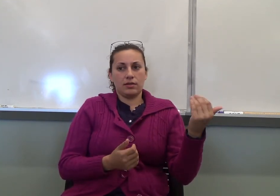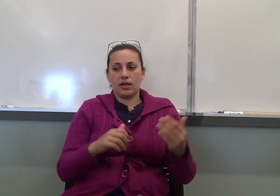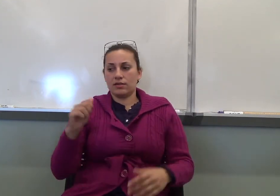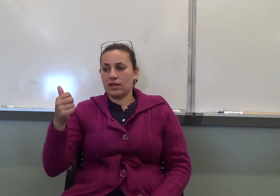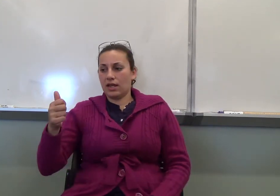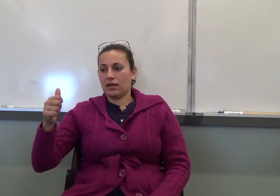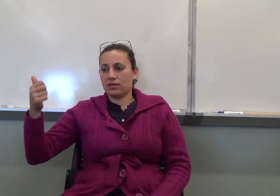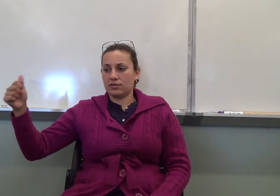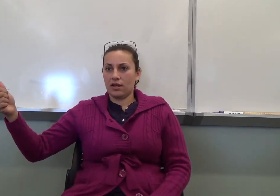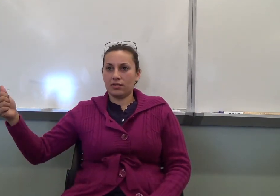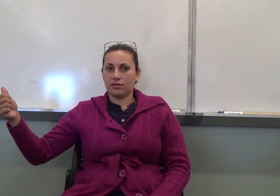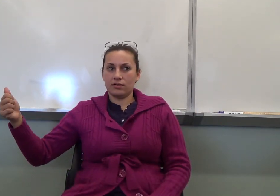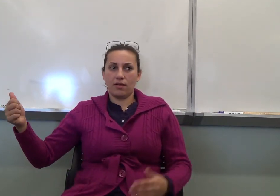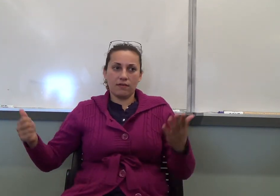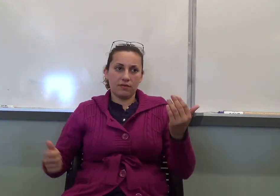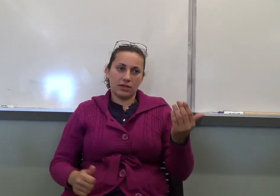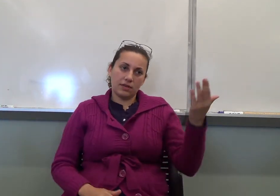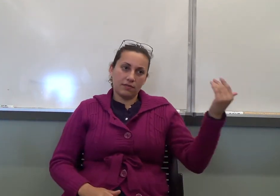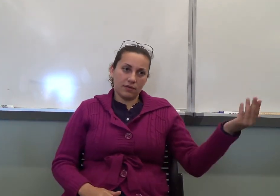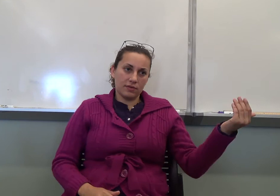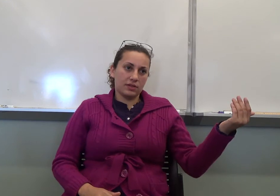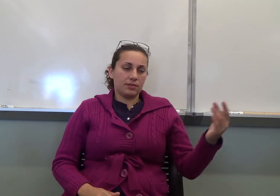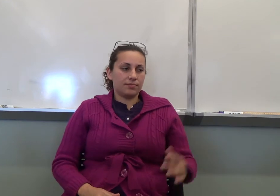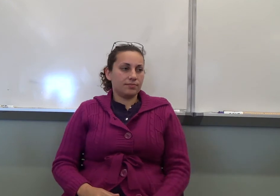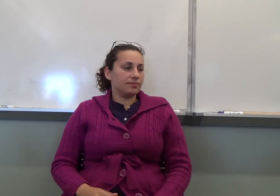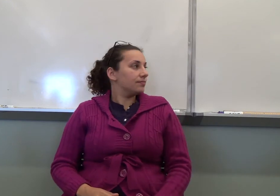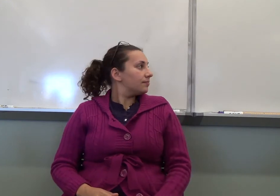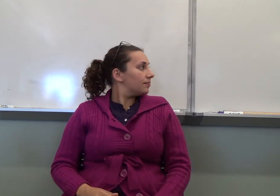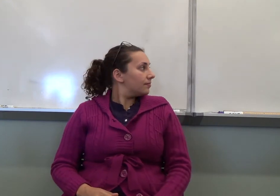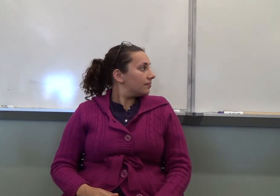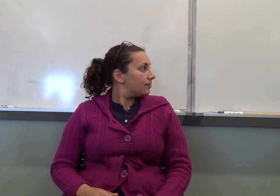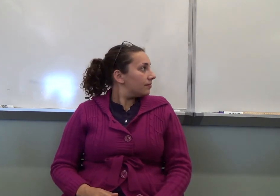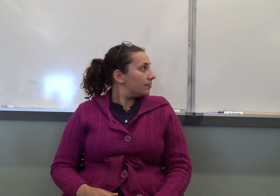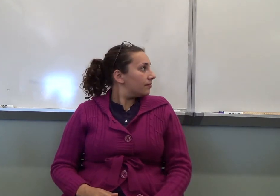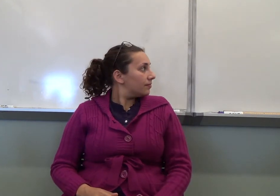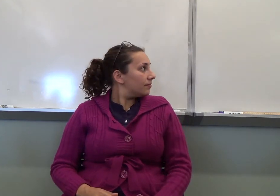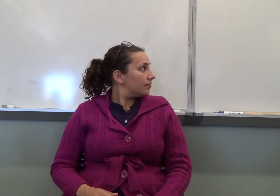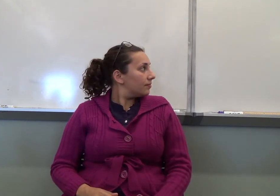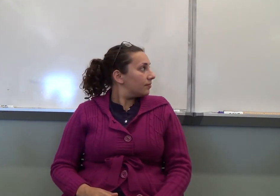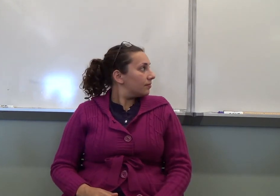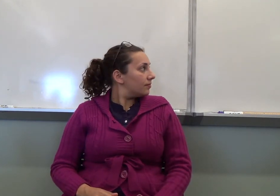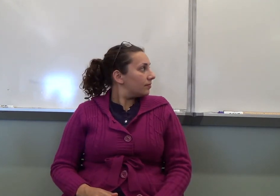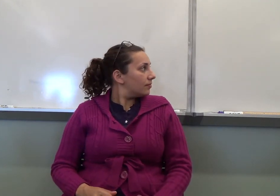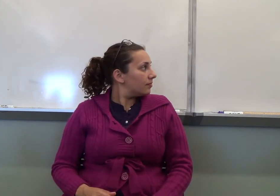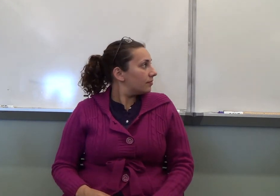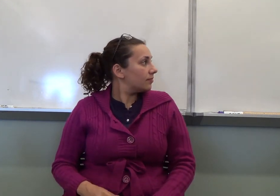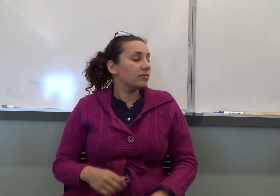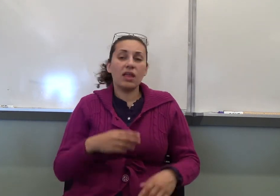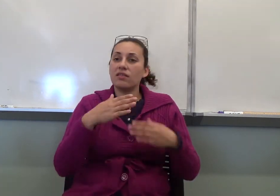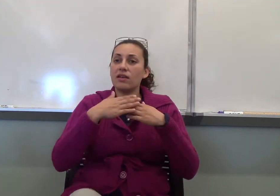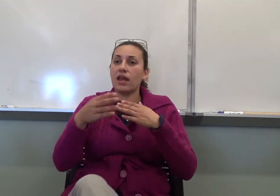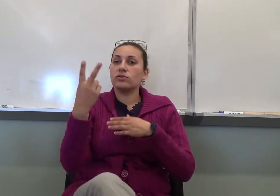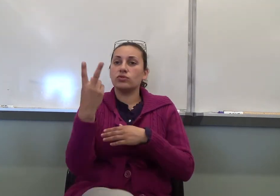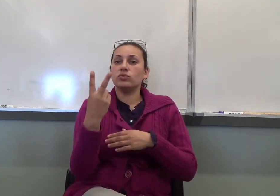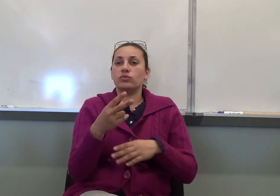the right. Okay. The next two also do keep that order, but this does not.